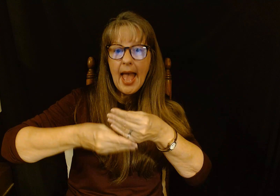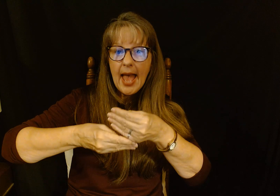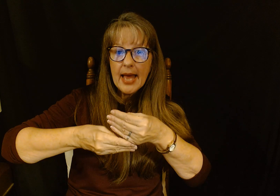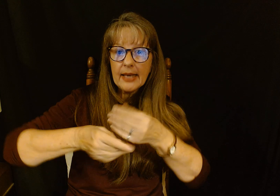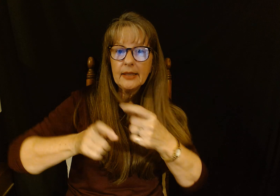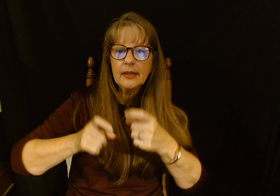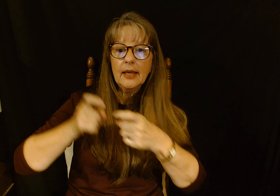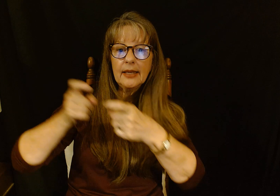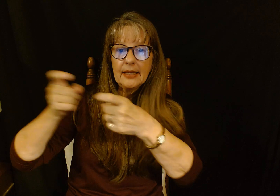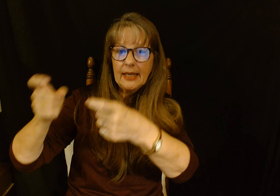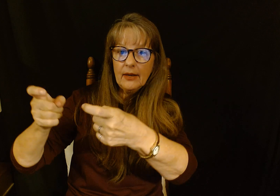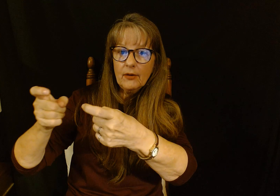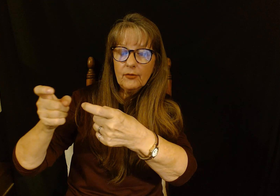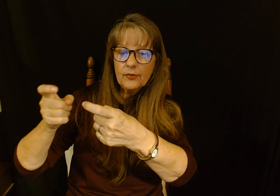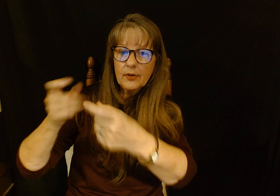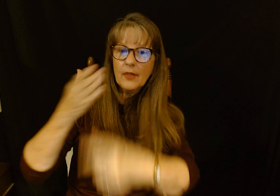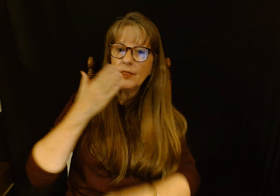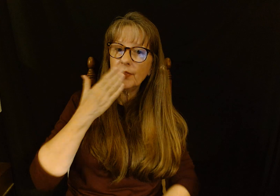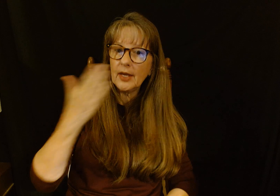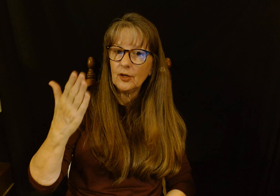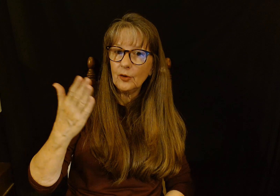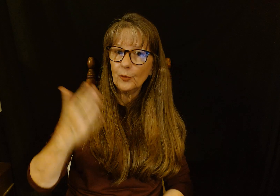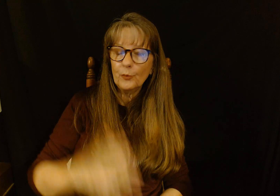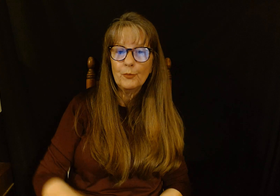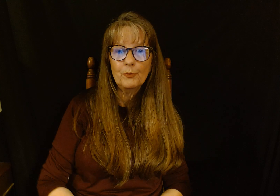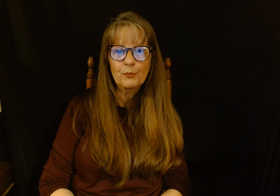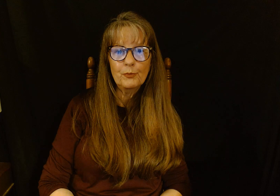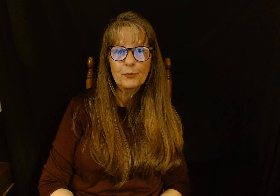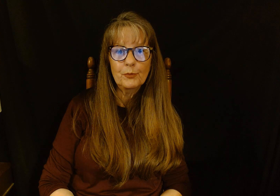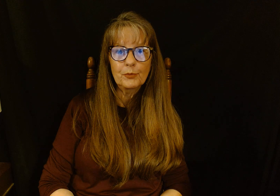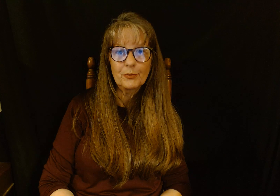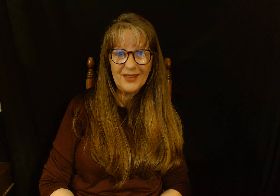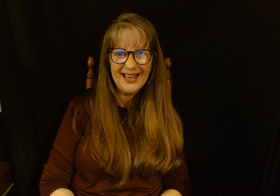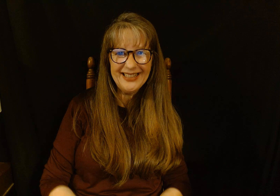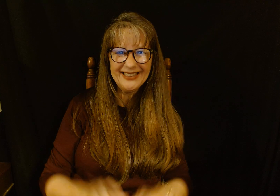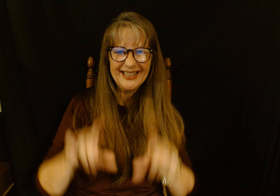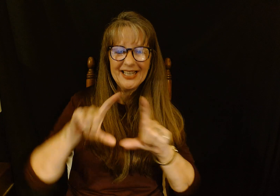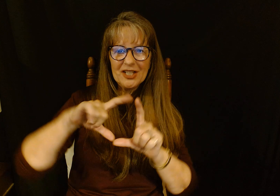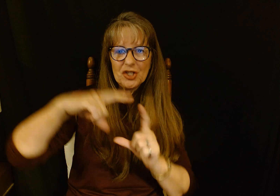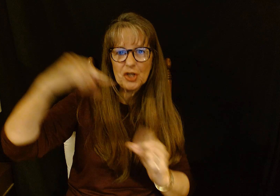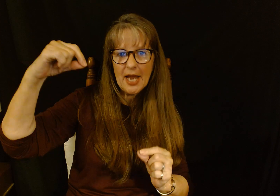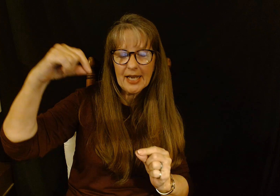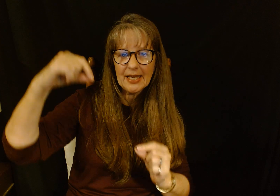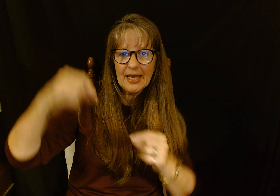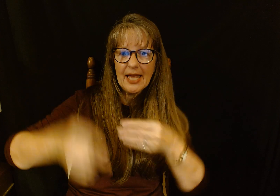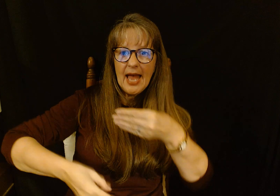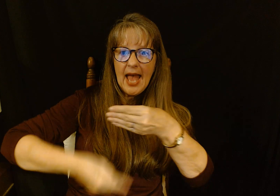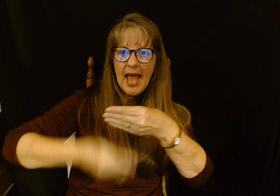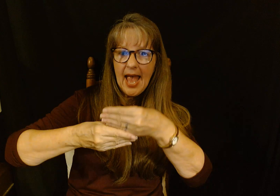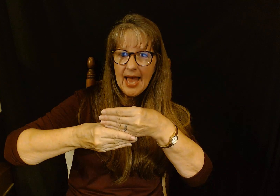add, give, thank you. Got it? Check, add,